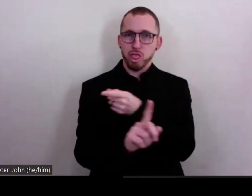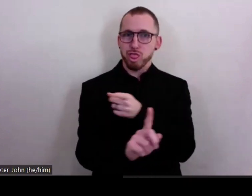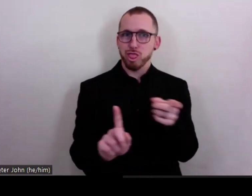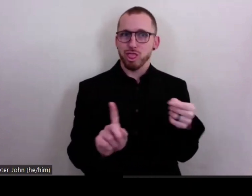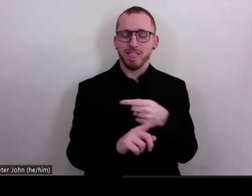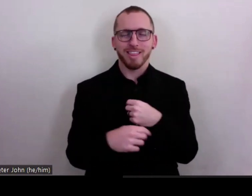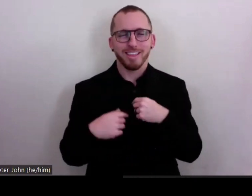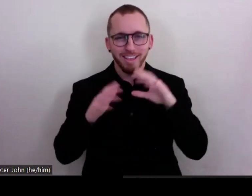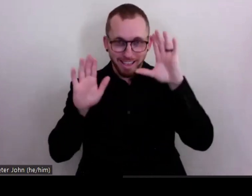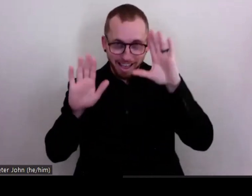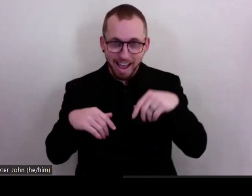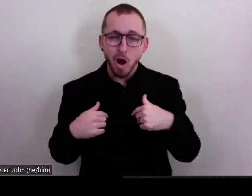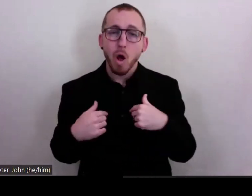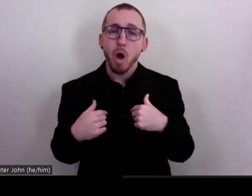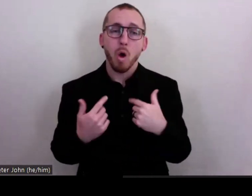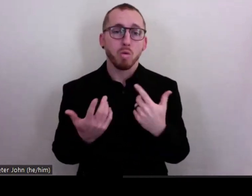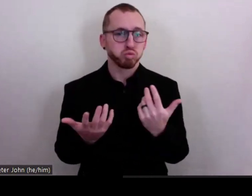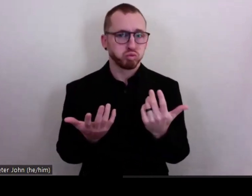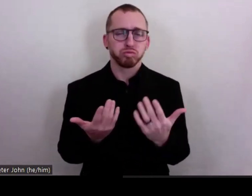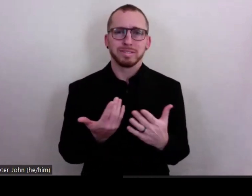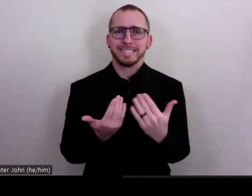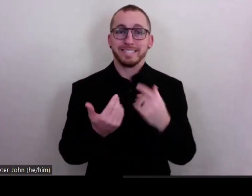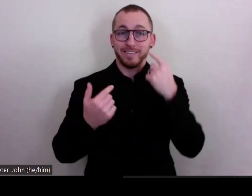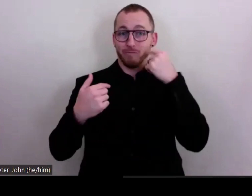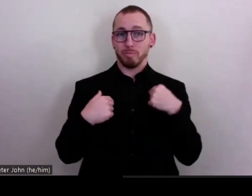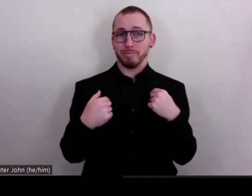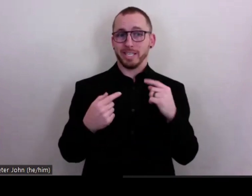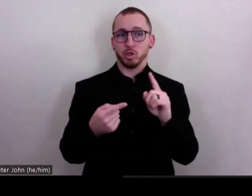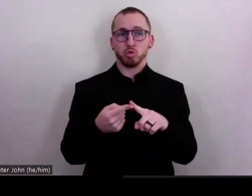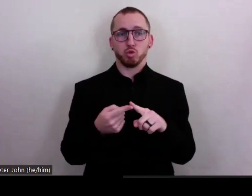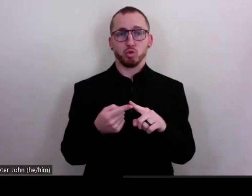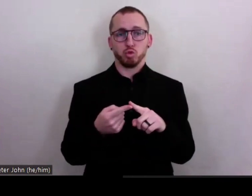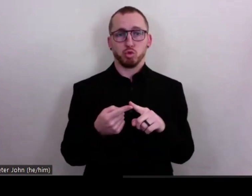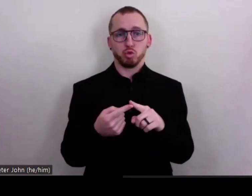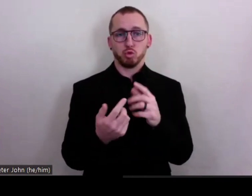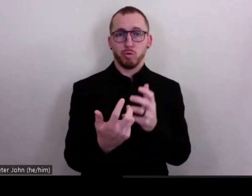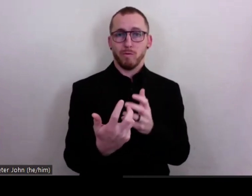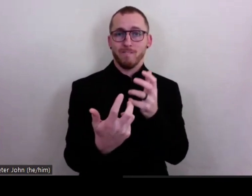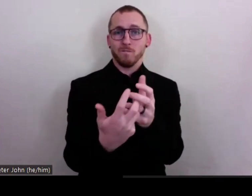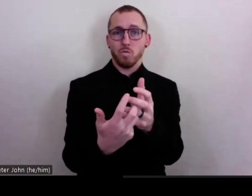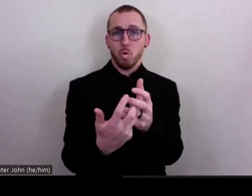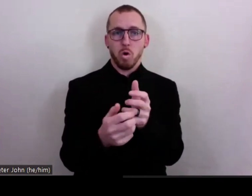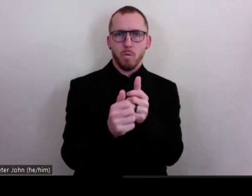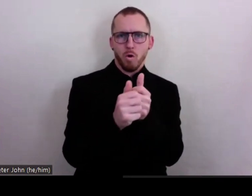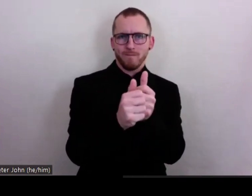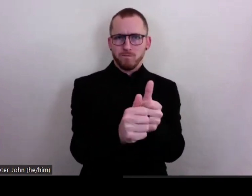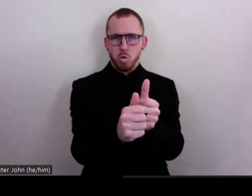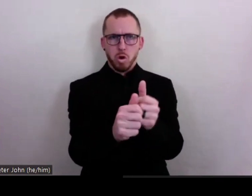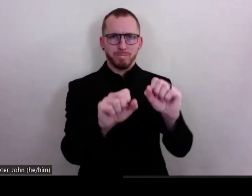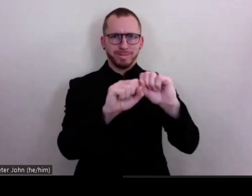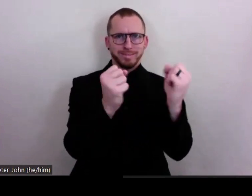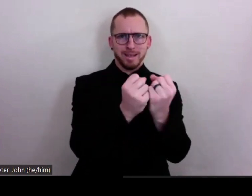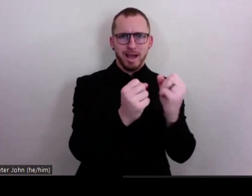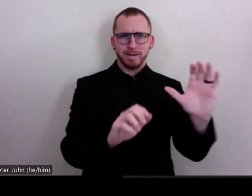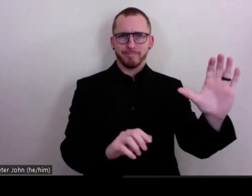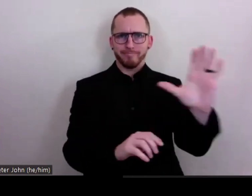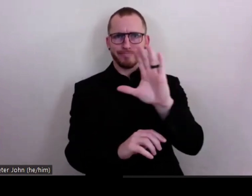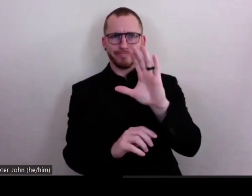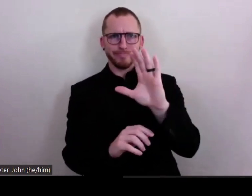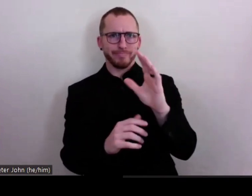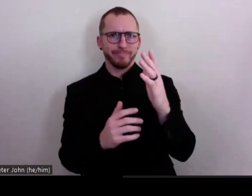I know that it can be very easy for me to conform to what society deems